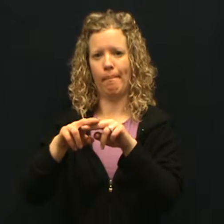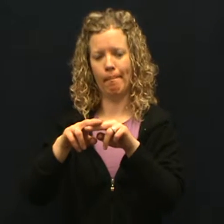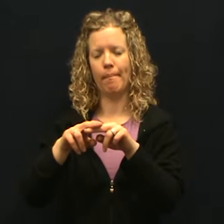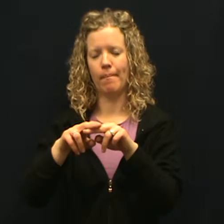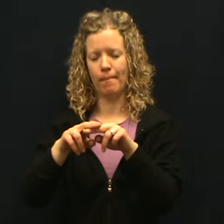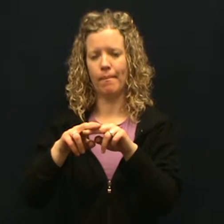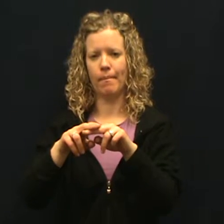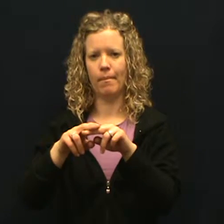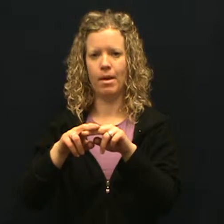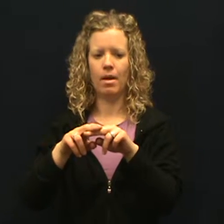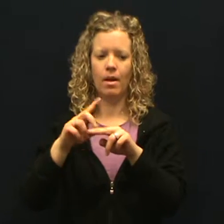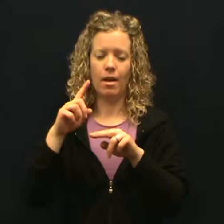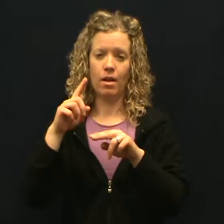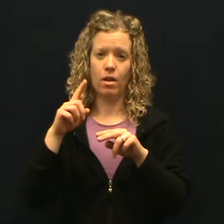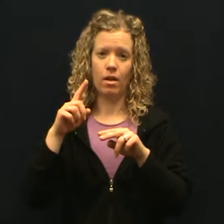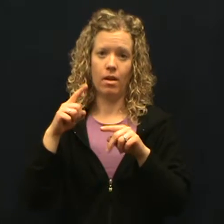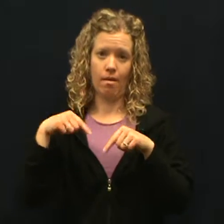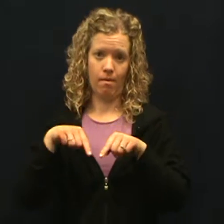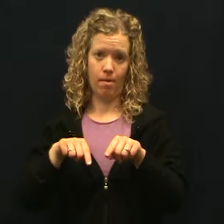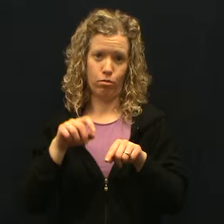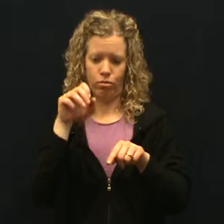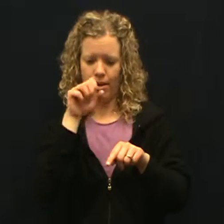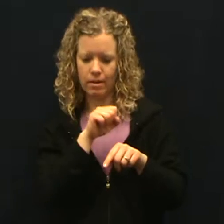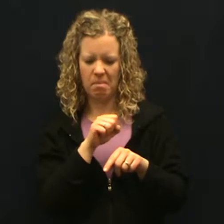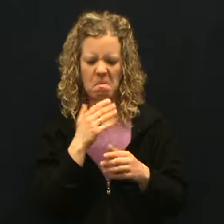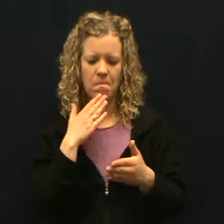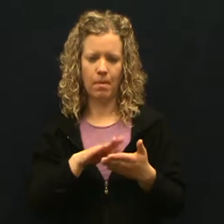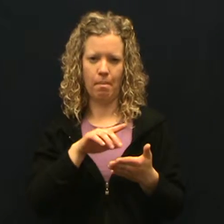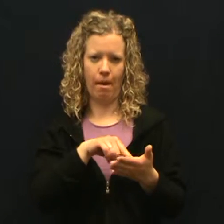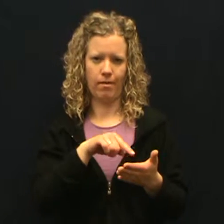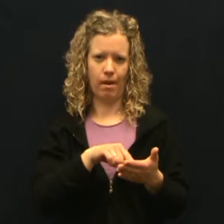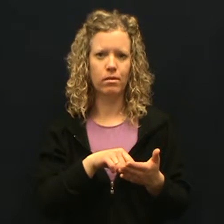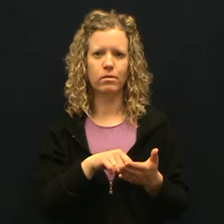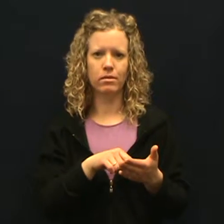we estimate what the bad debts were from making those credit sales.